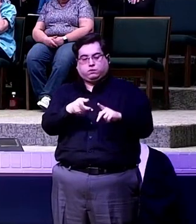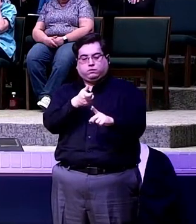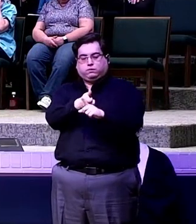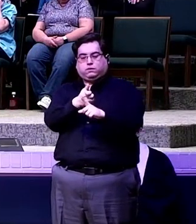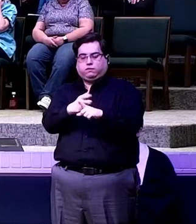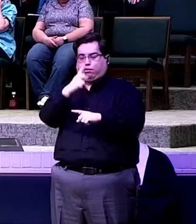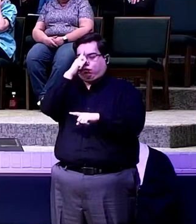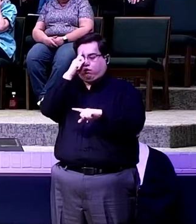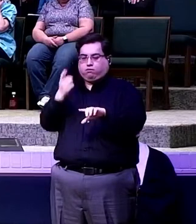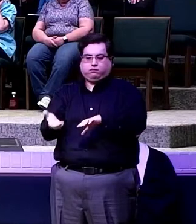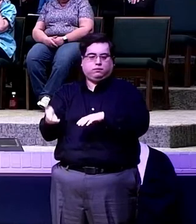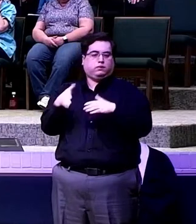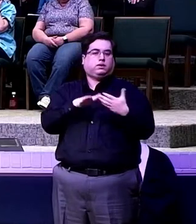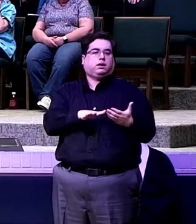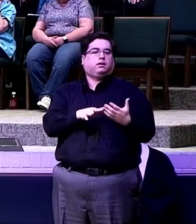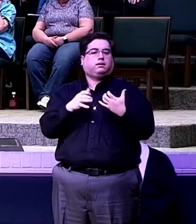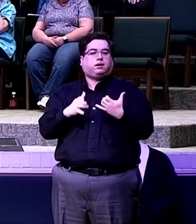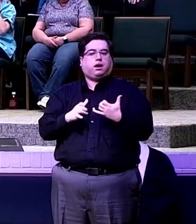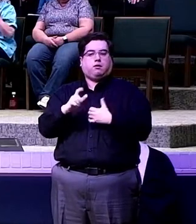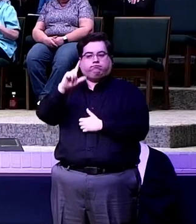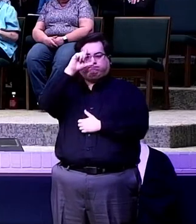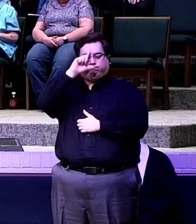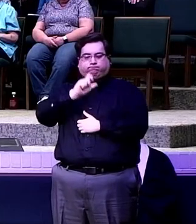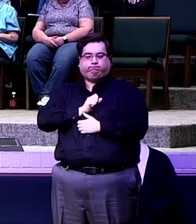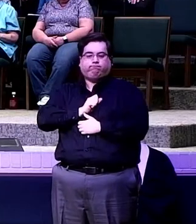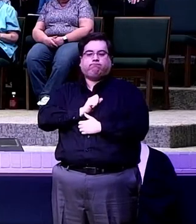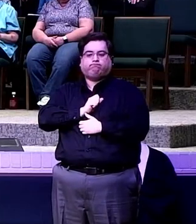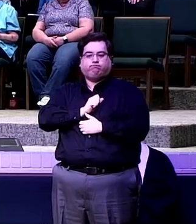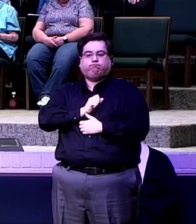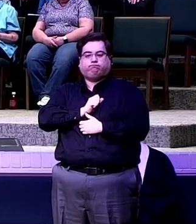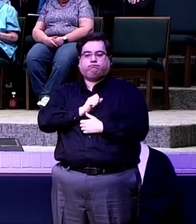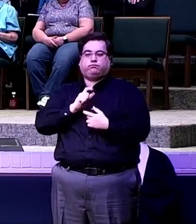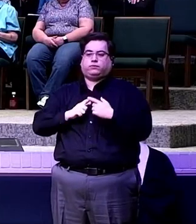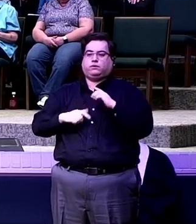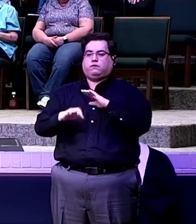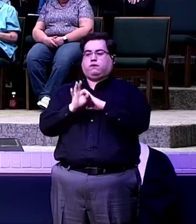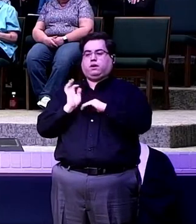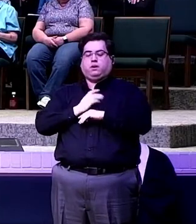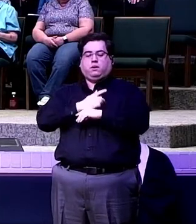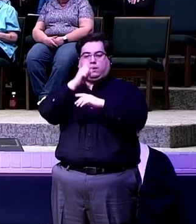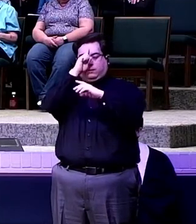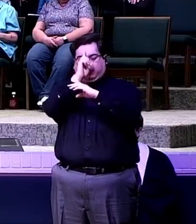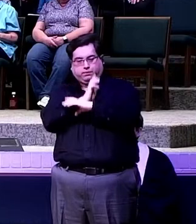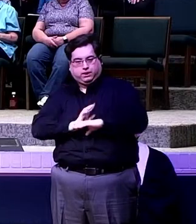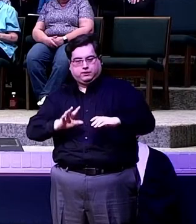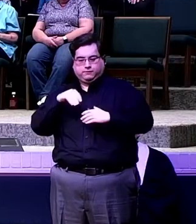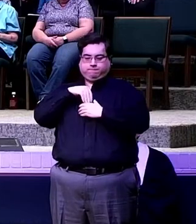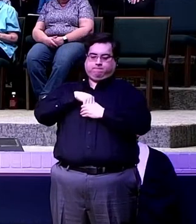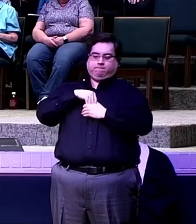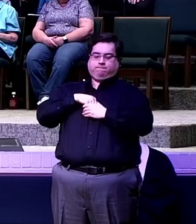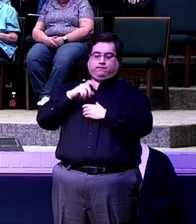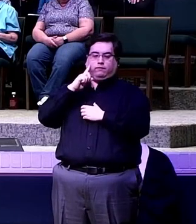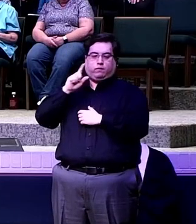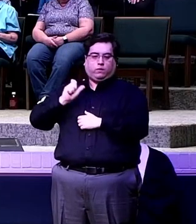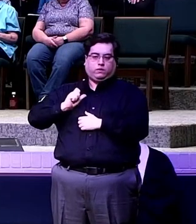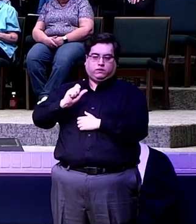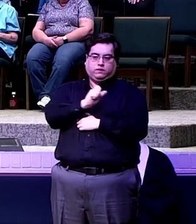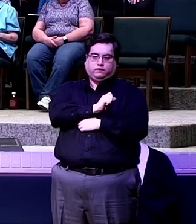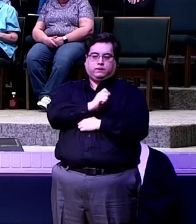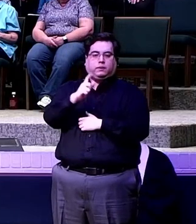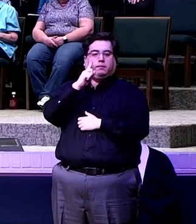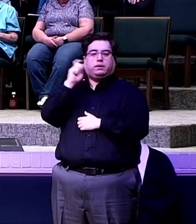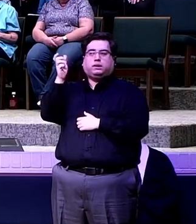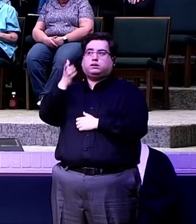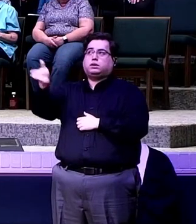It's up to us to find our internal peace for ourselves, because God